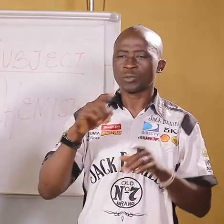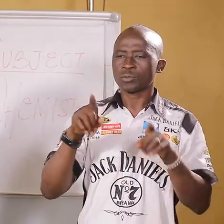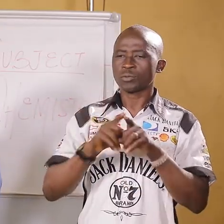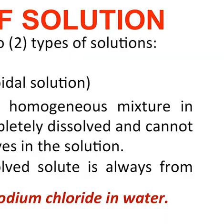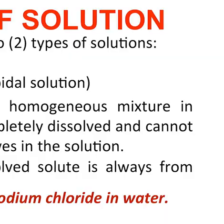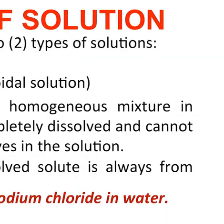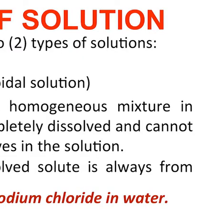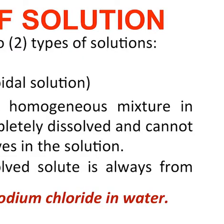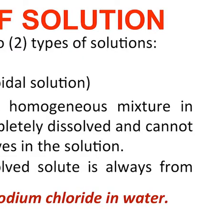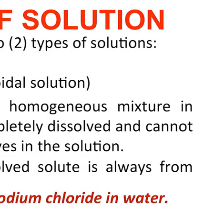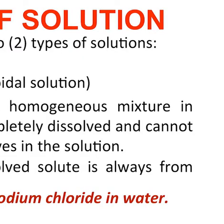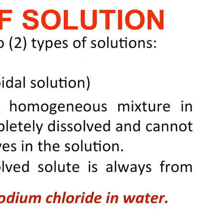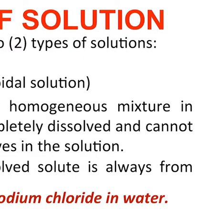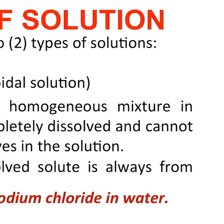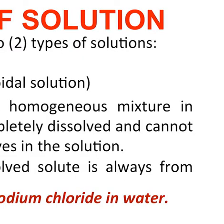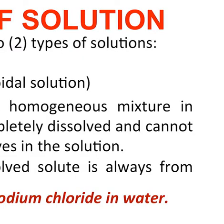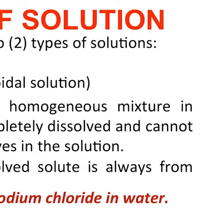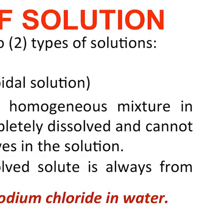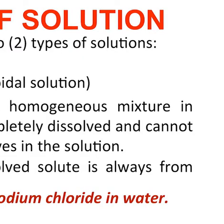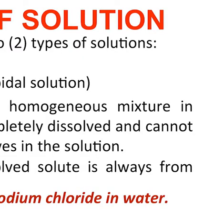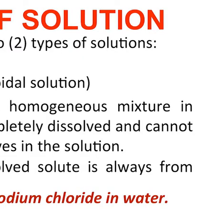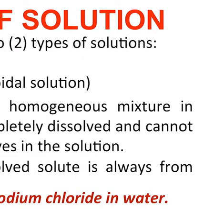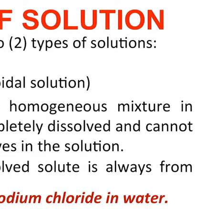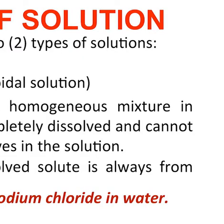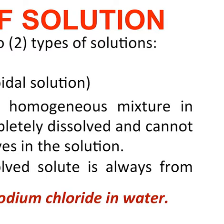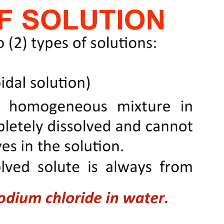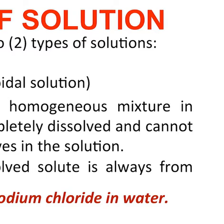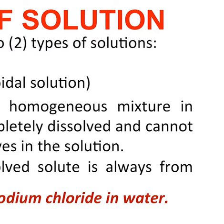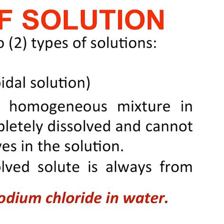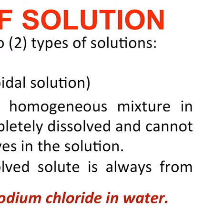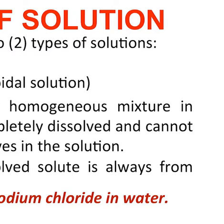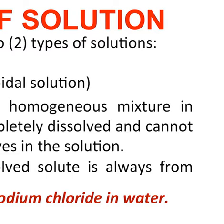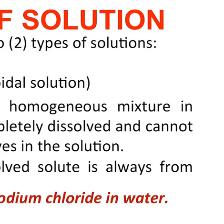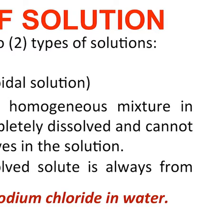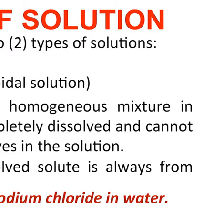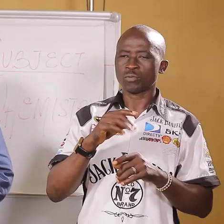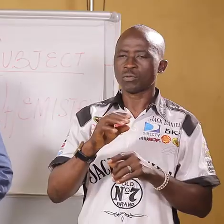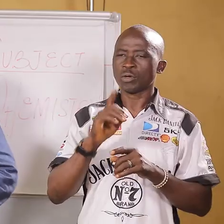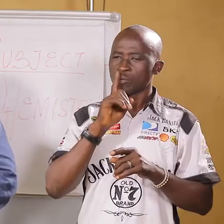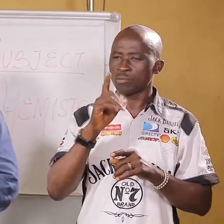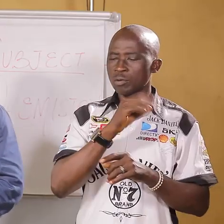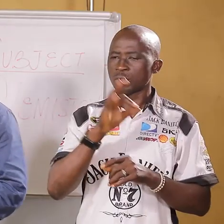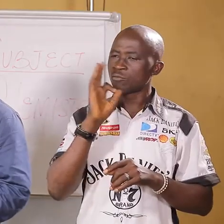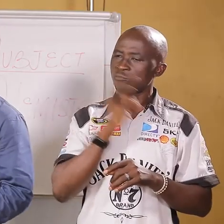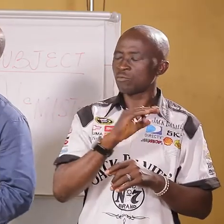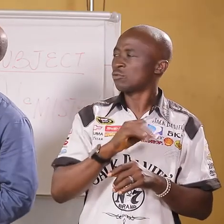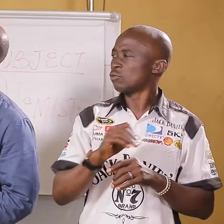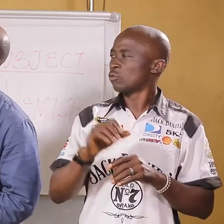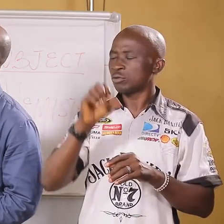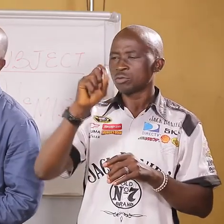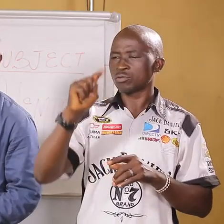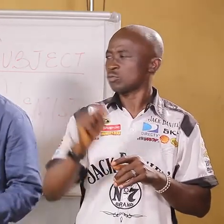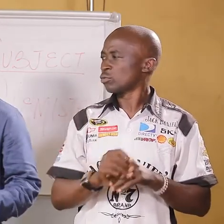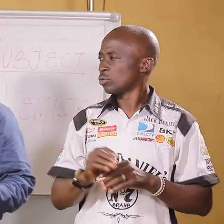type of solution. As we say, there is true solution and there is false solution. He mentioned